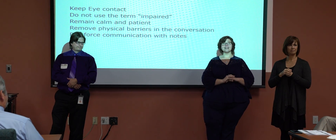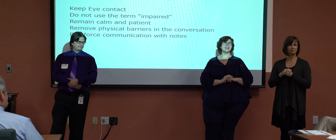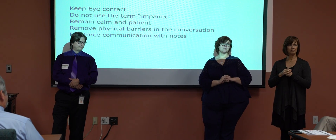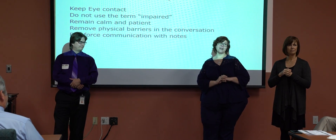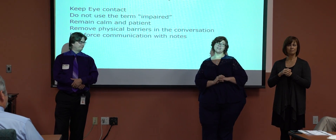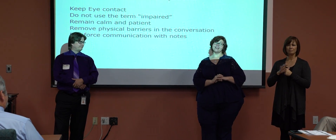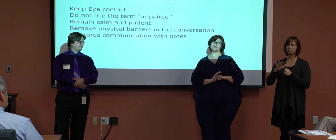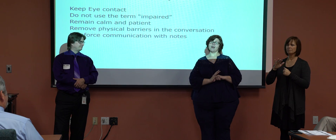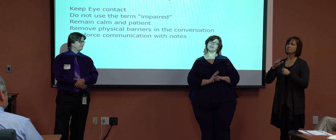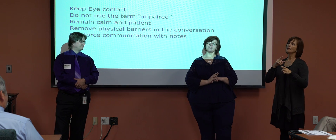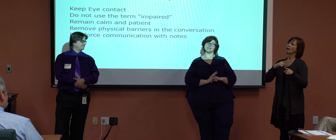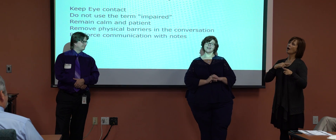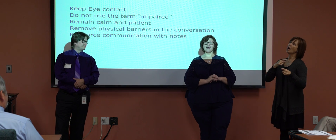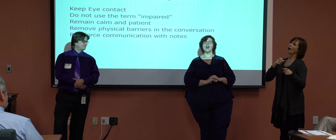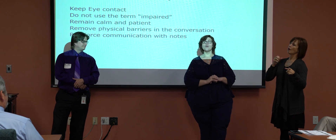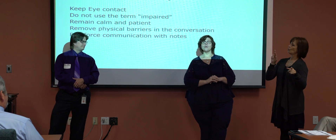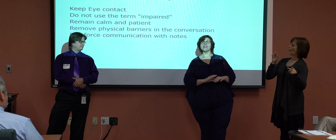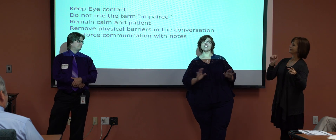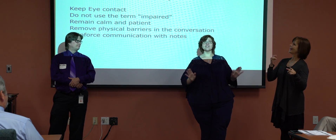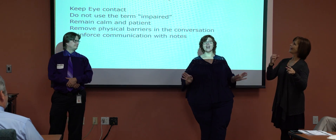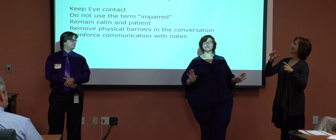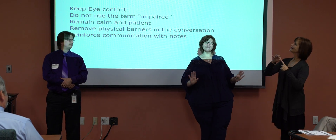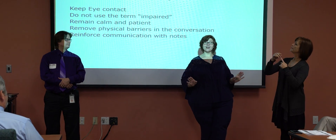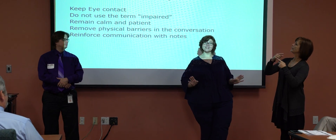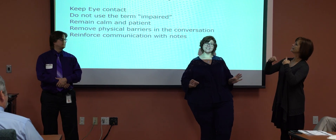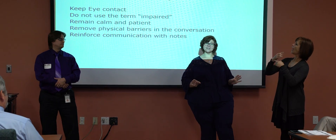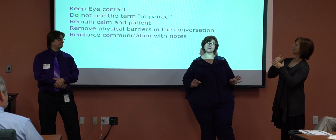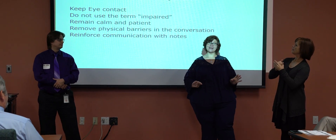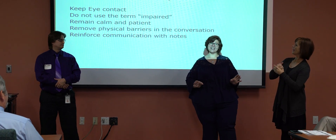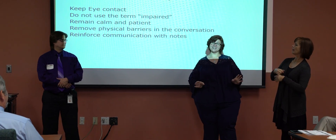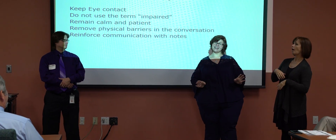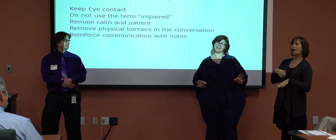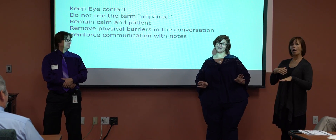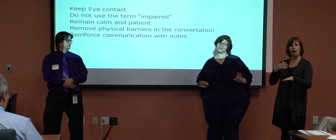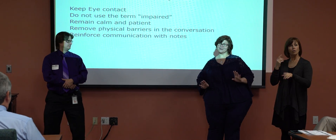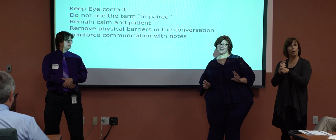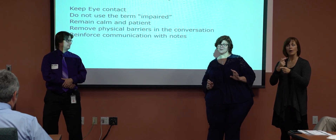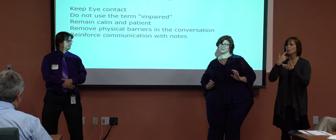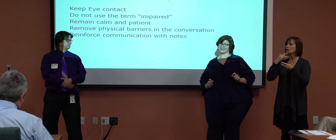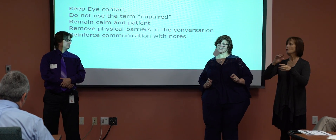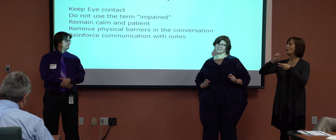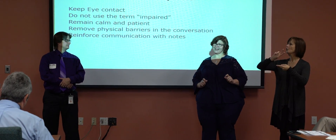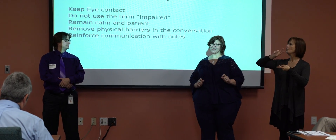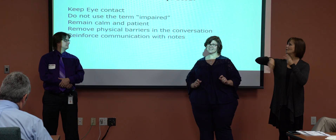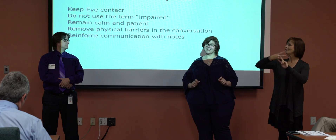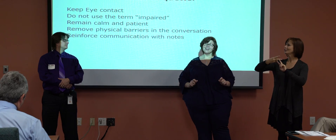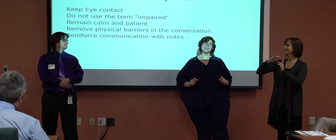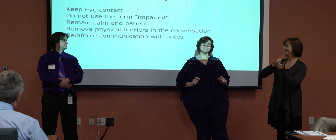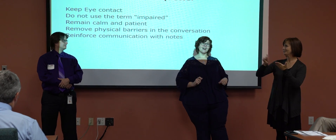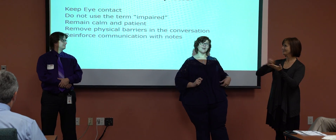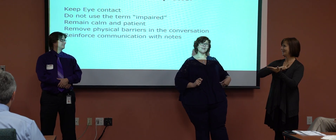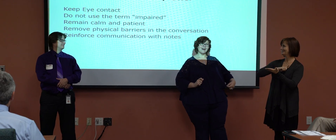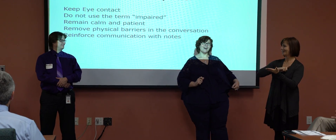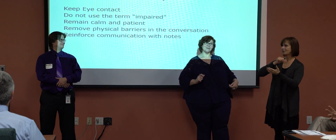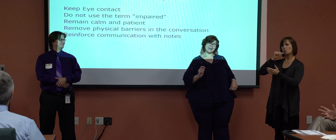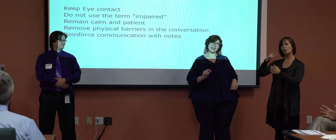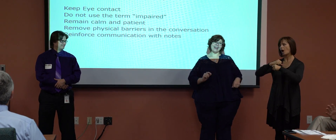Except for your sign impaired, yes, Raj. There's no reverse discrimination here. You are not a protected class.